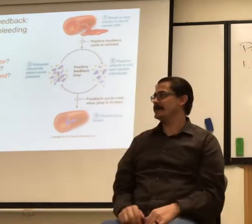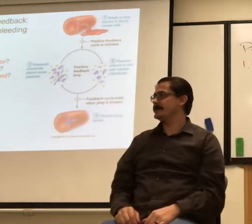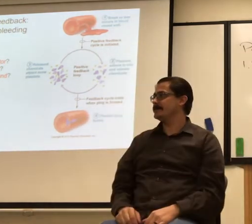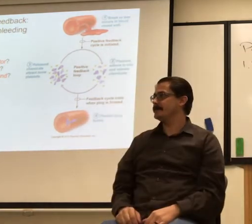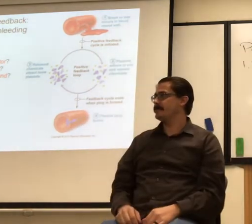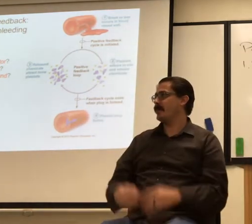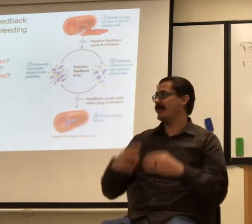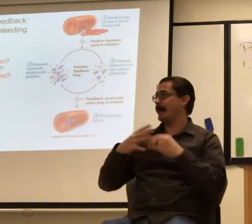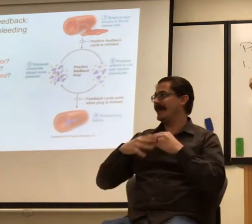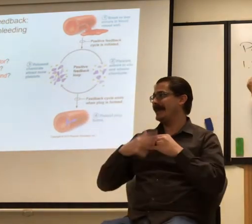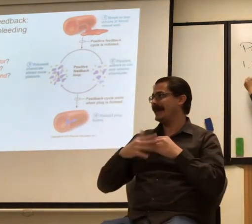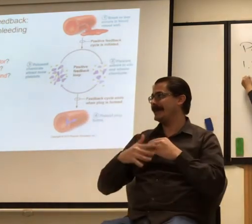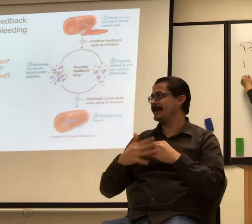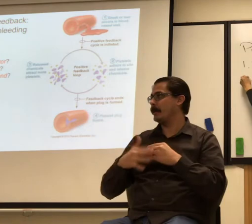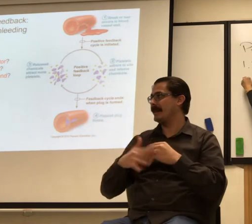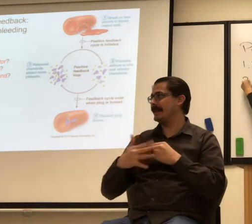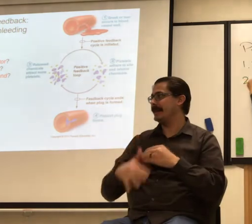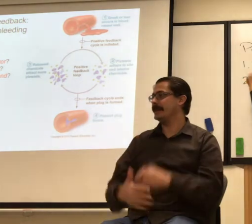the bleeding.